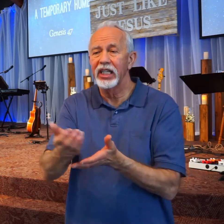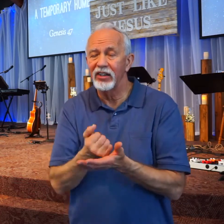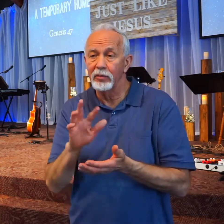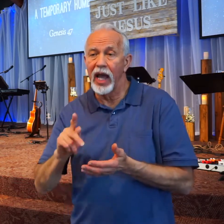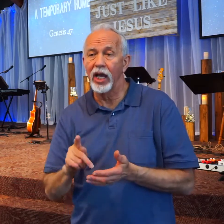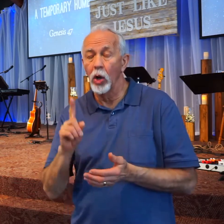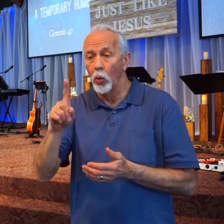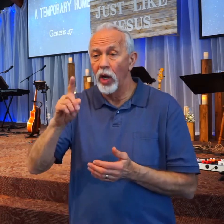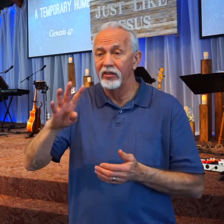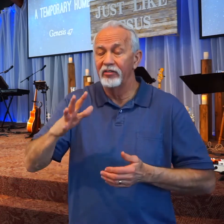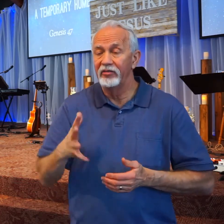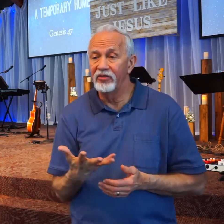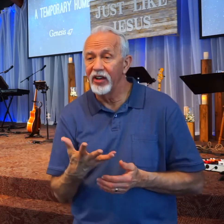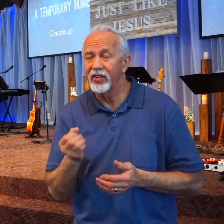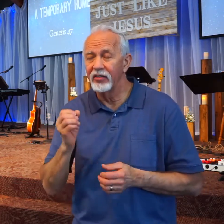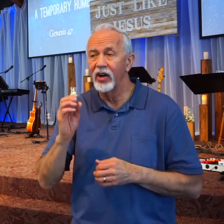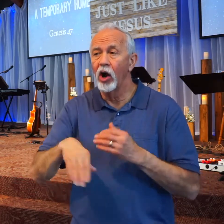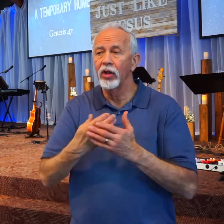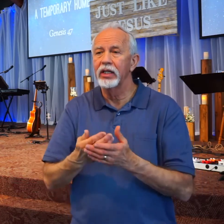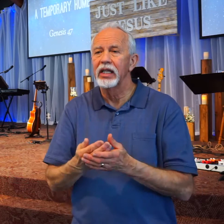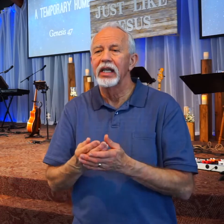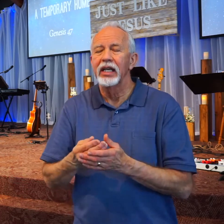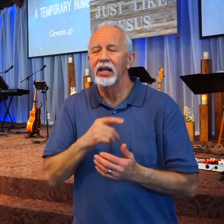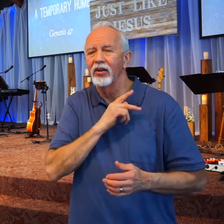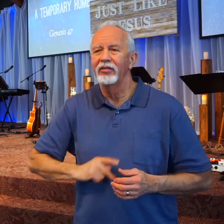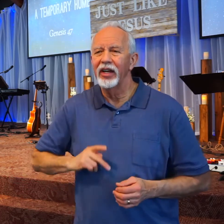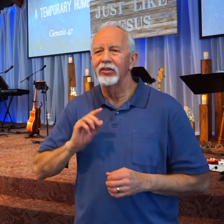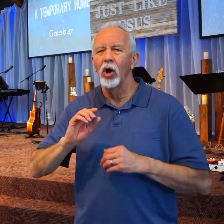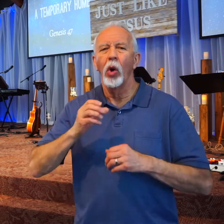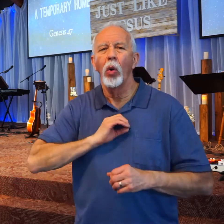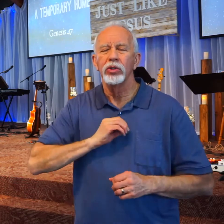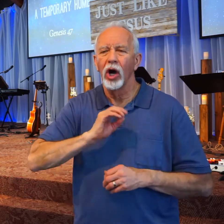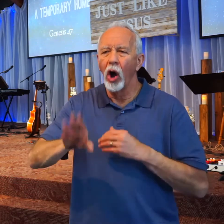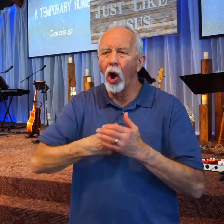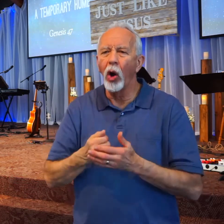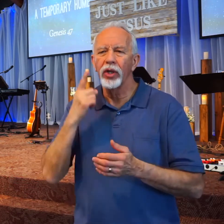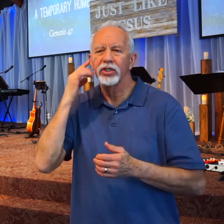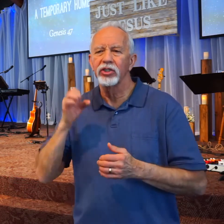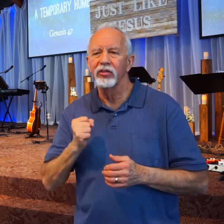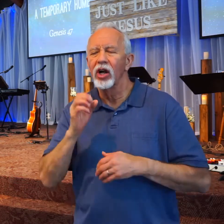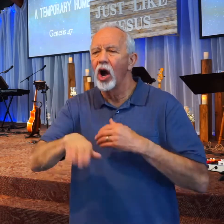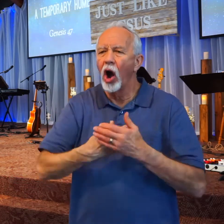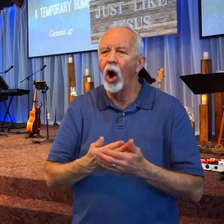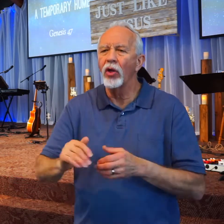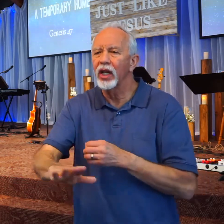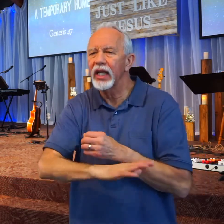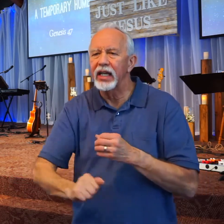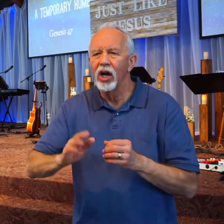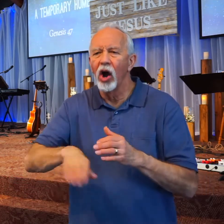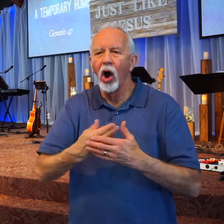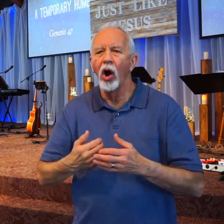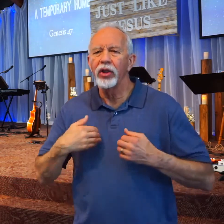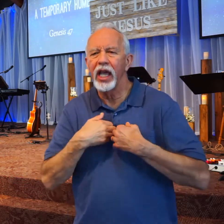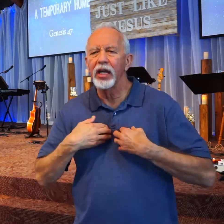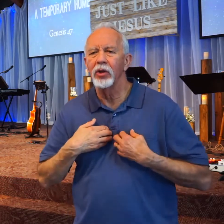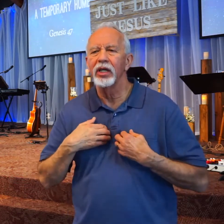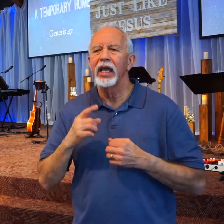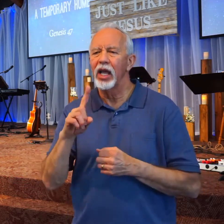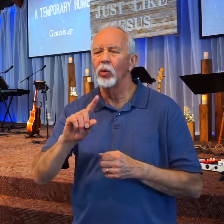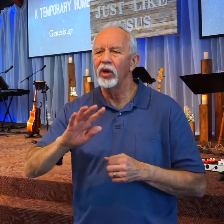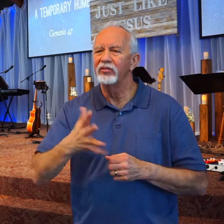so Pharaoh now owns all the silver, all the land, all the livestock, and 1/5 of whatever